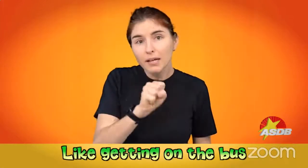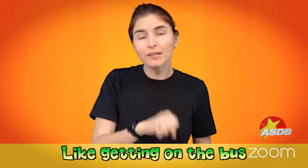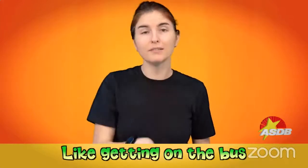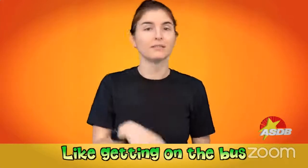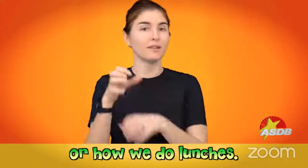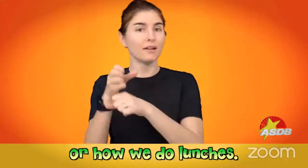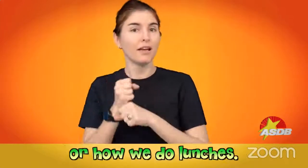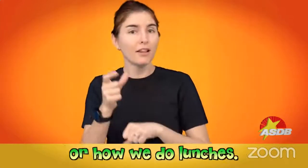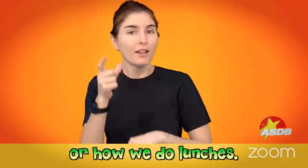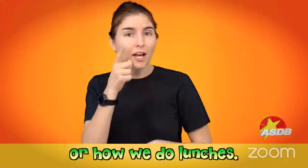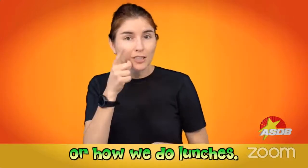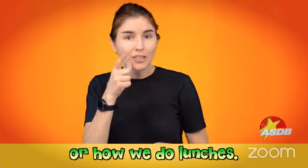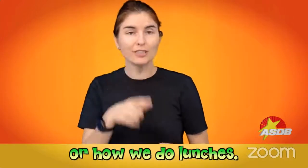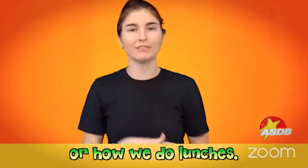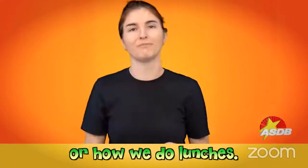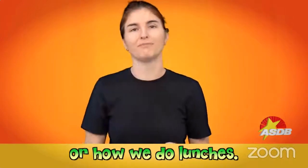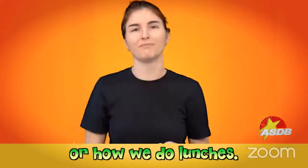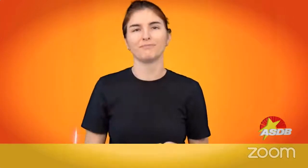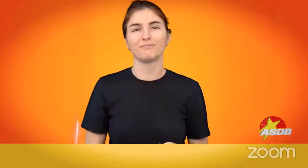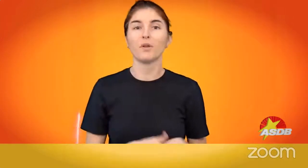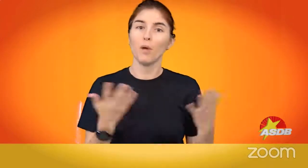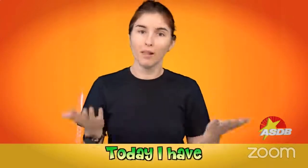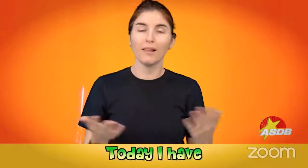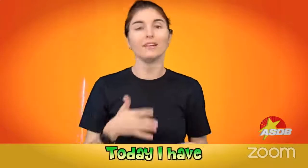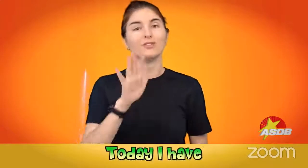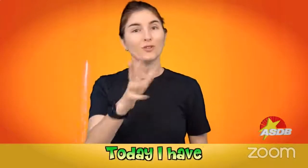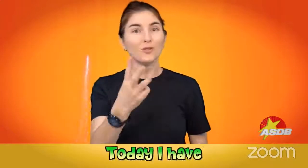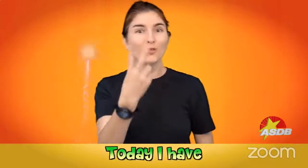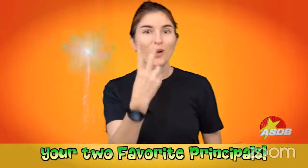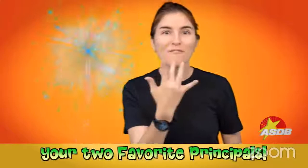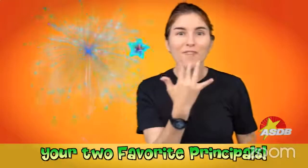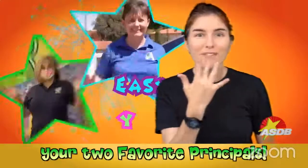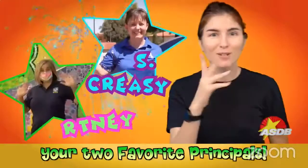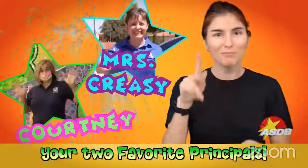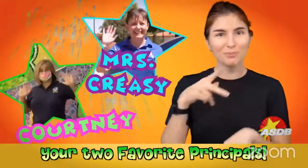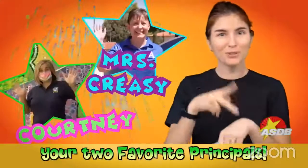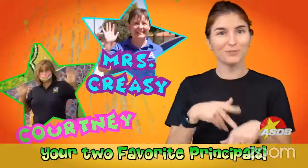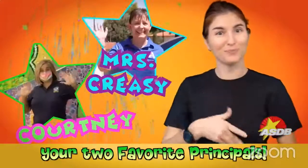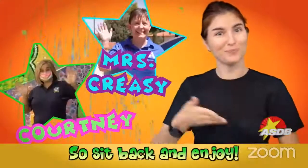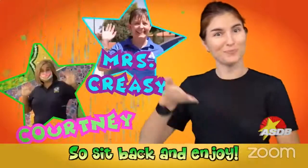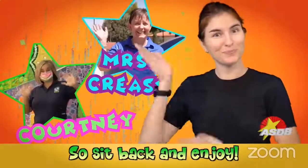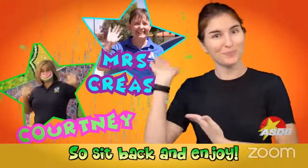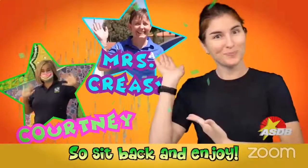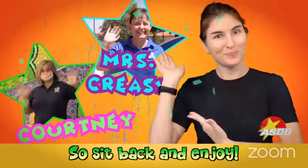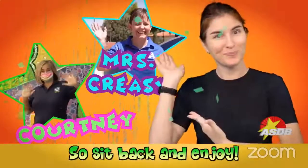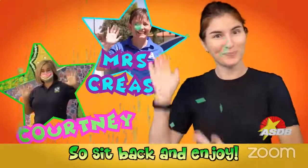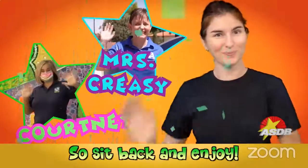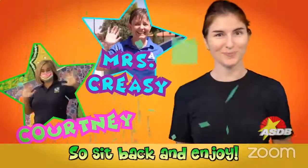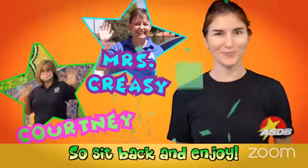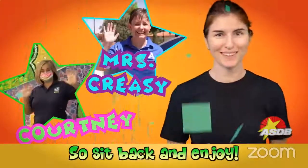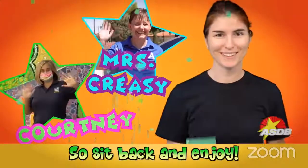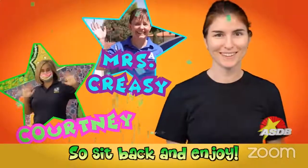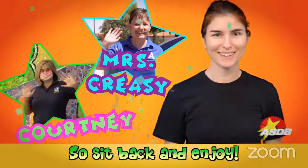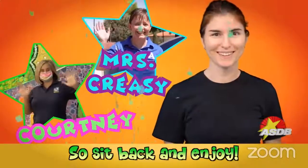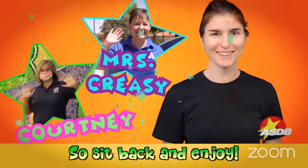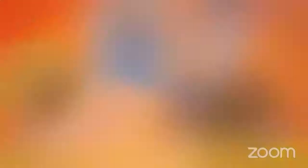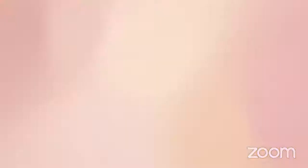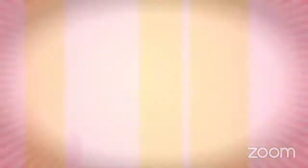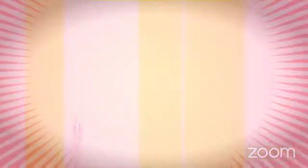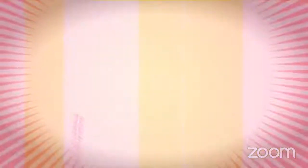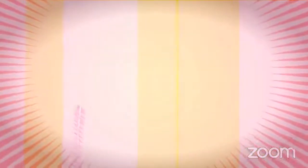like getting on the bus or how we do lunches. Today, I have your 2 favorite principals, so sit back and